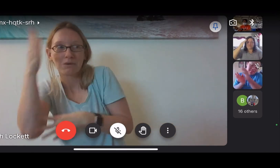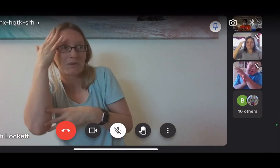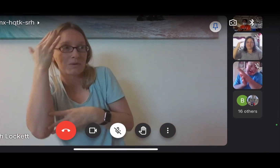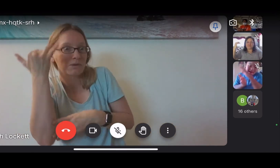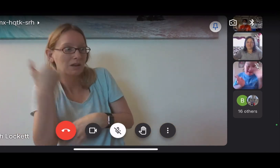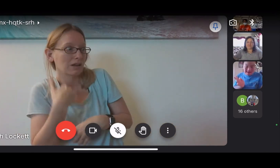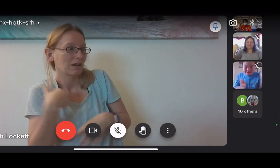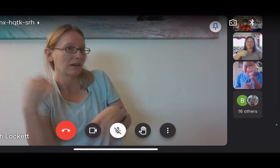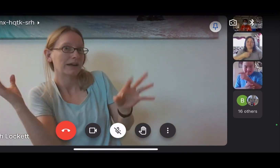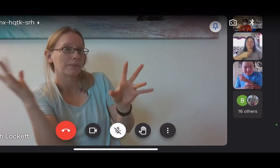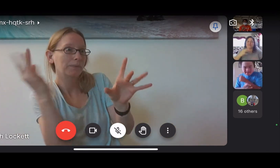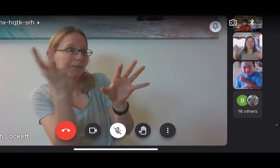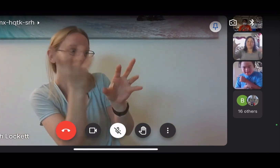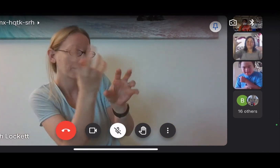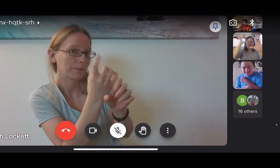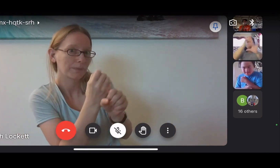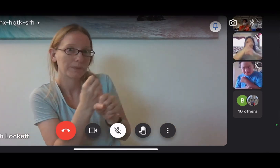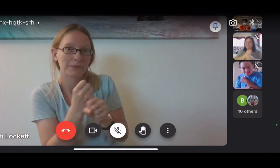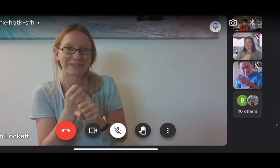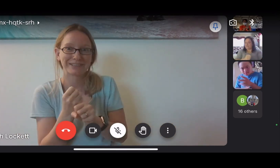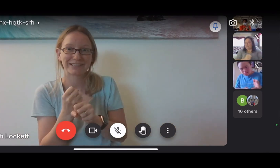really knowing why.